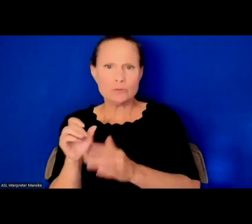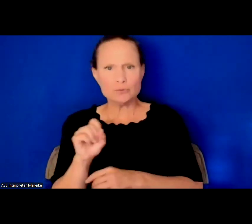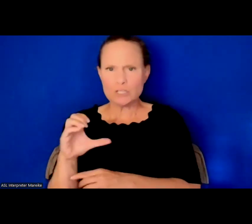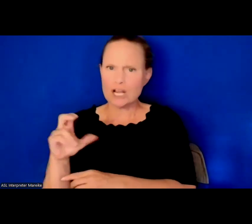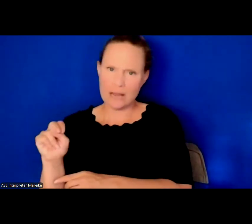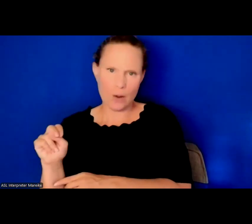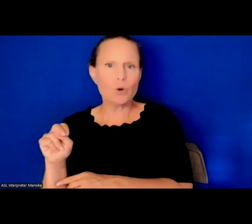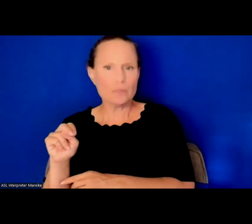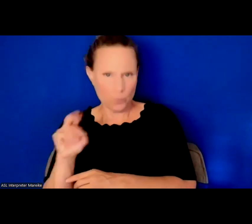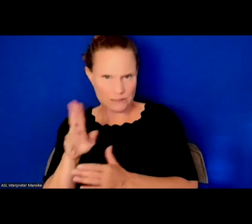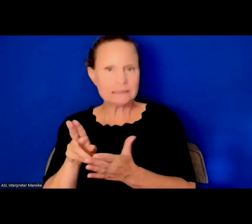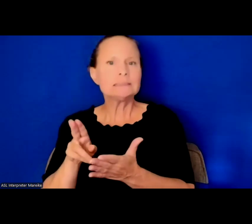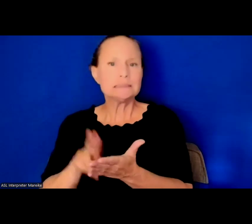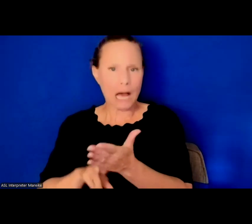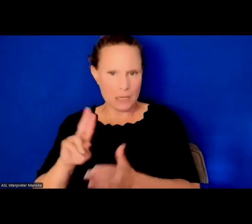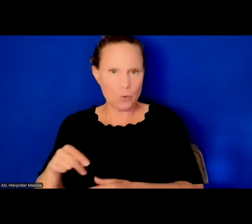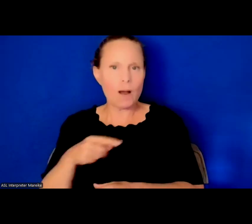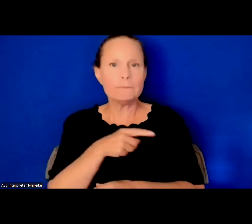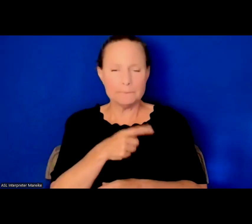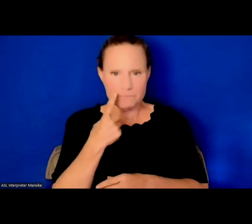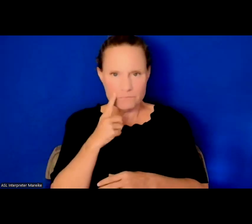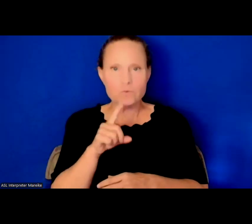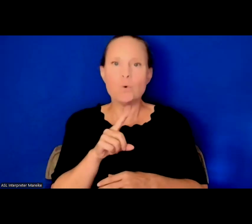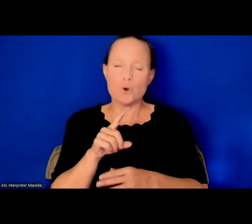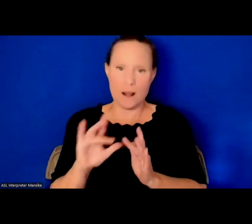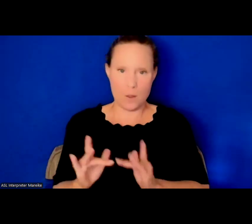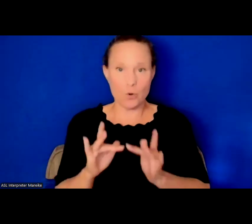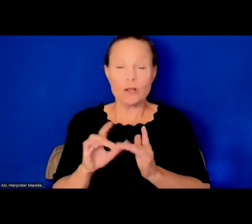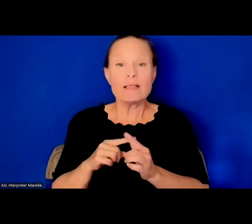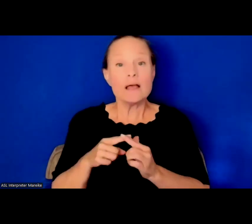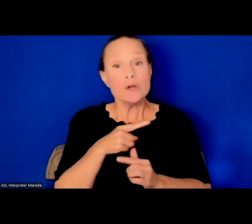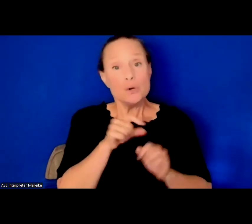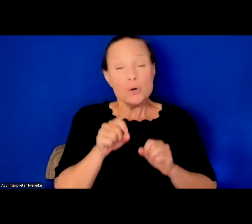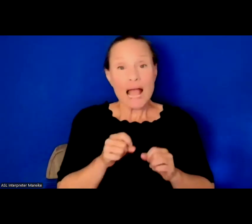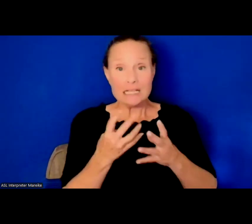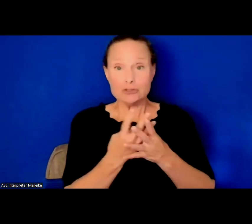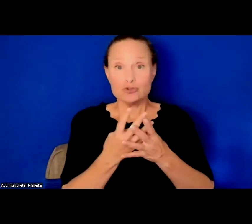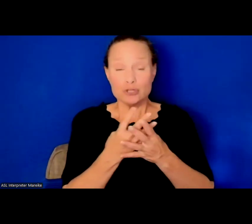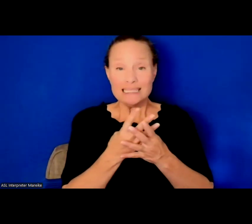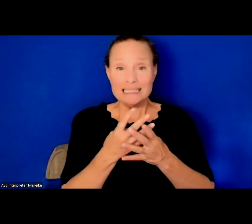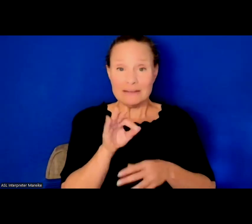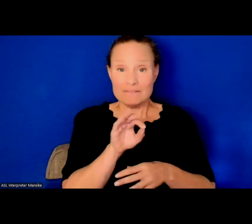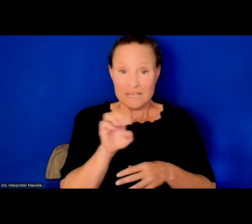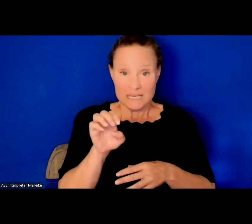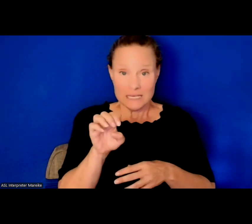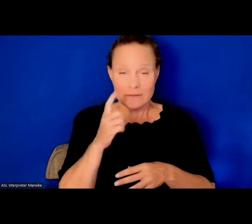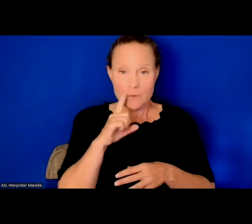they can sign you up for their network, and you can screen fee for service members and be paid for